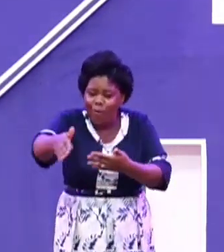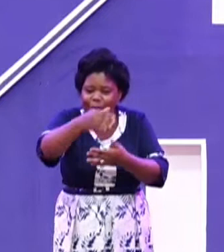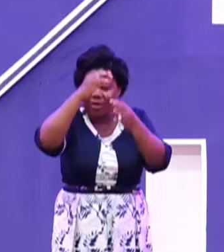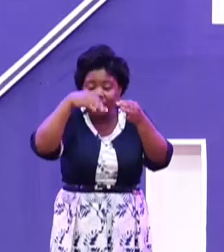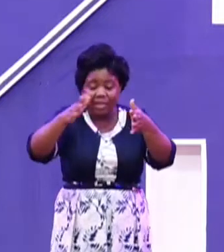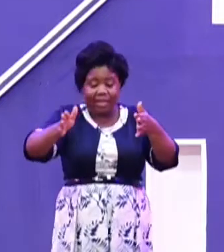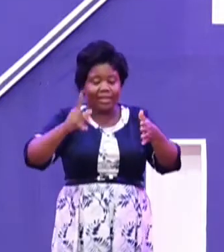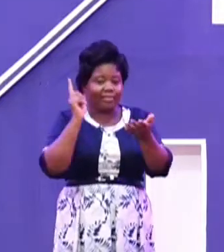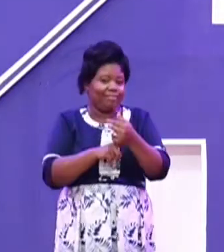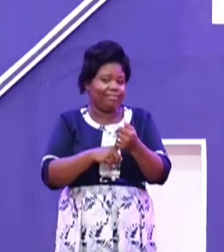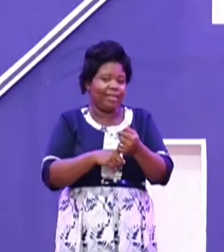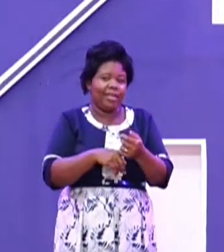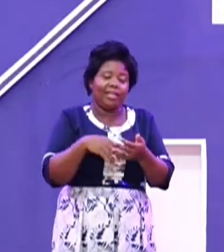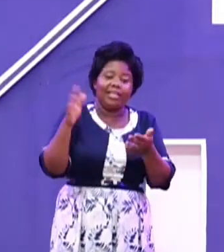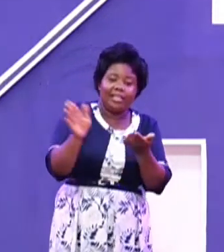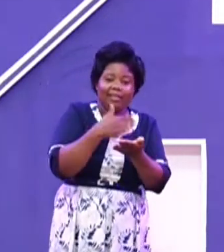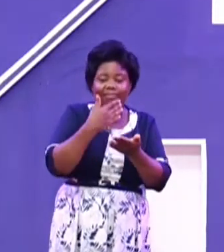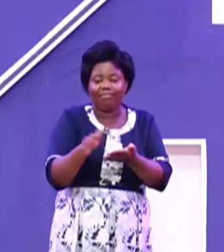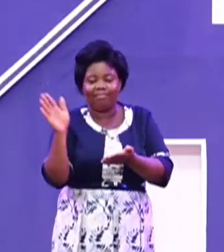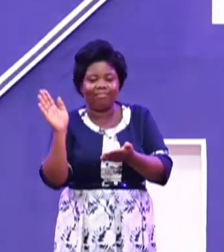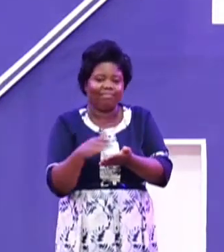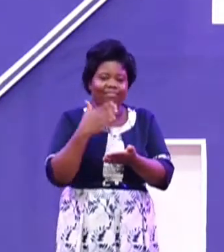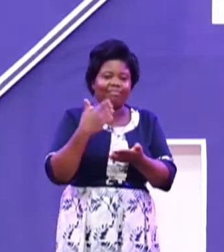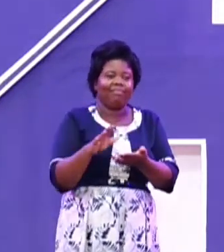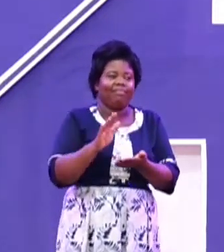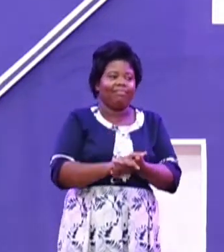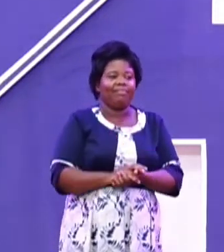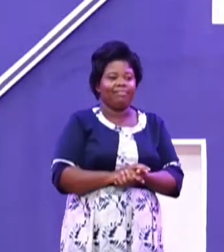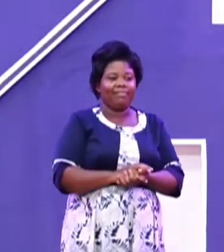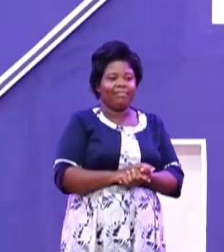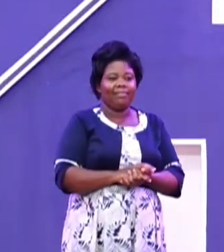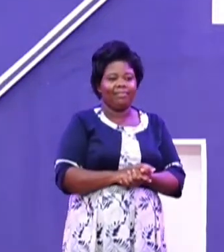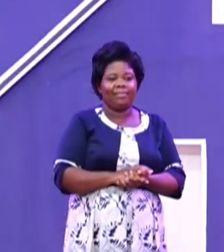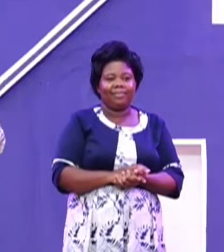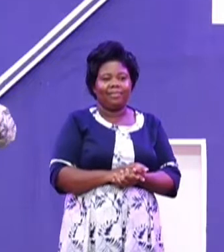all. Even the songs we sing, we are heaping.